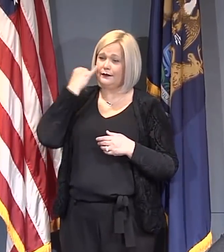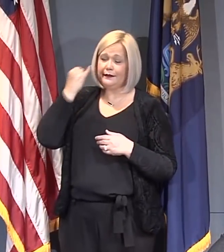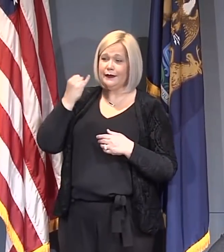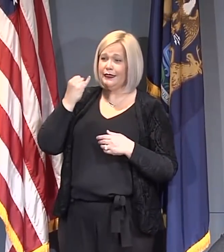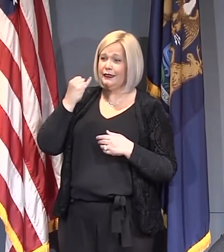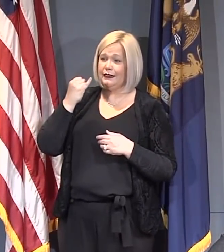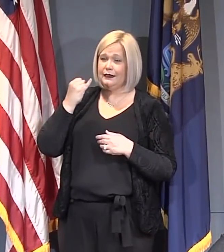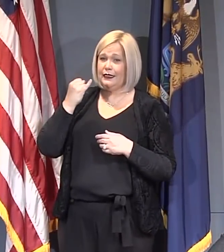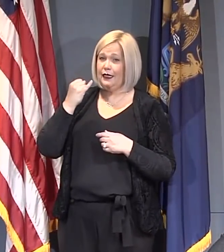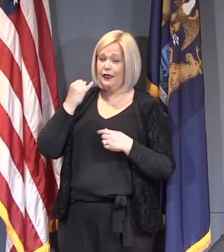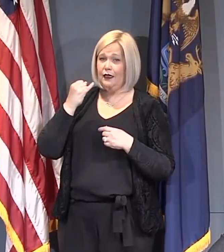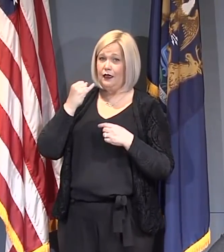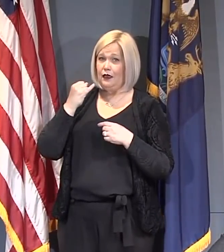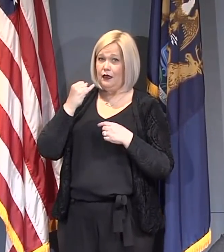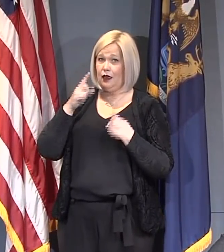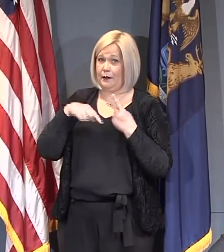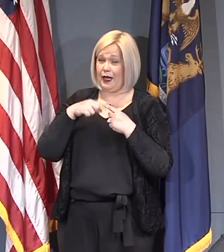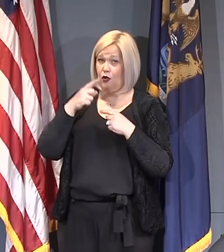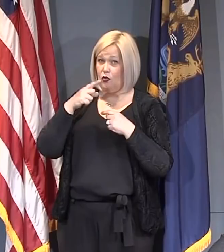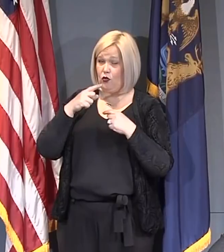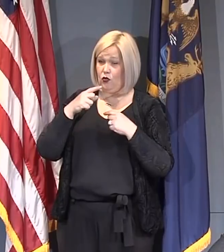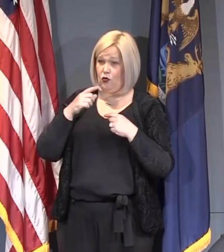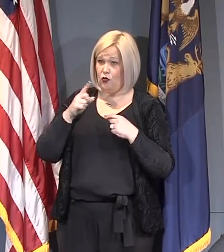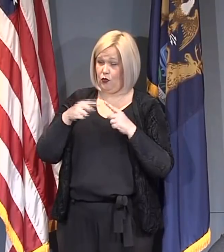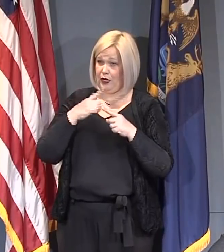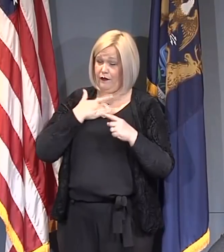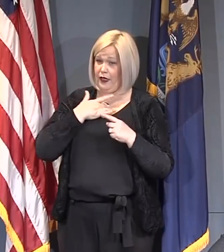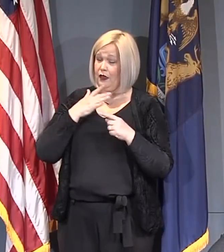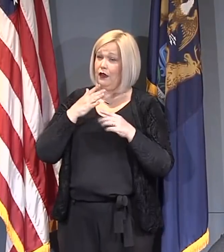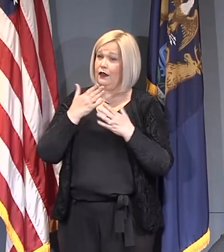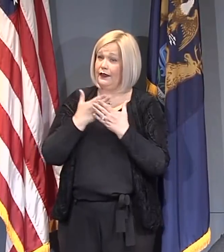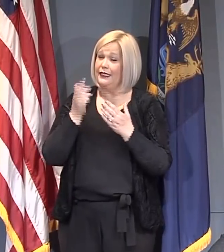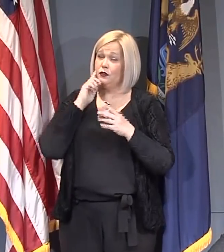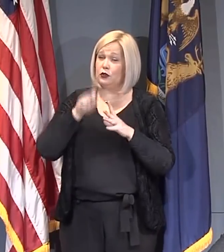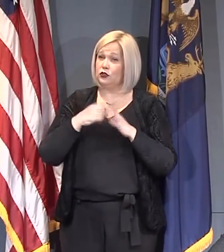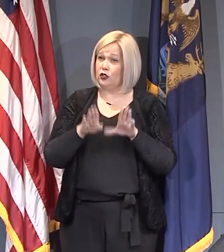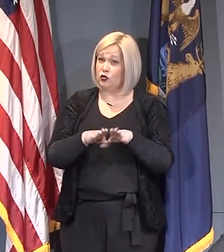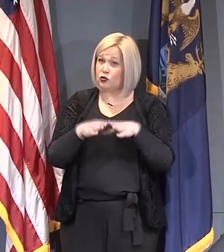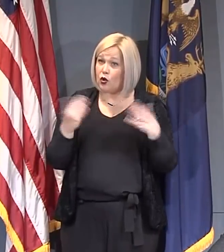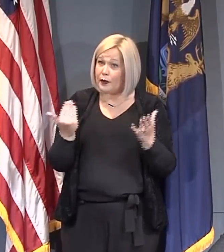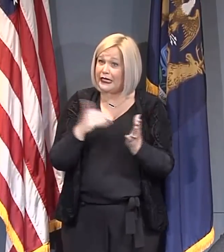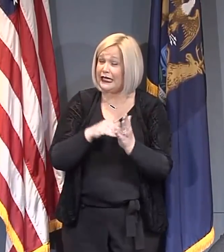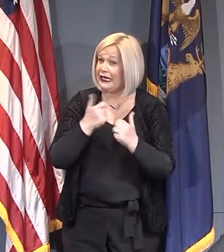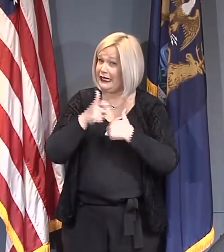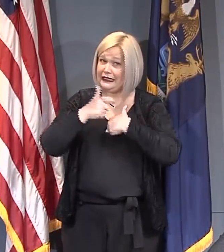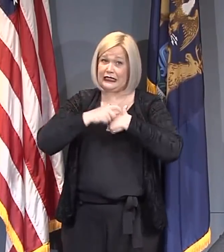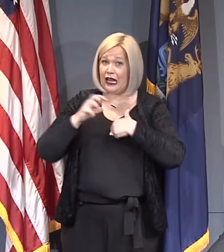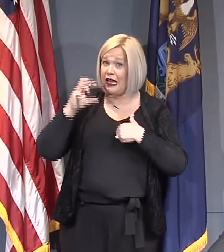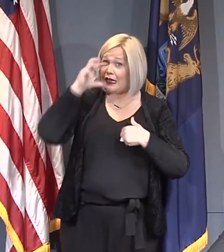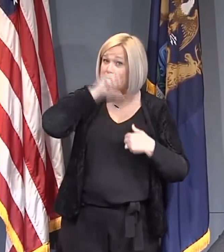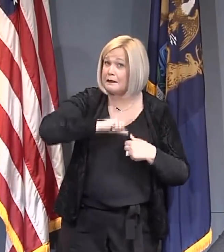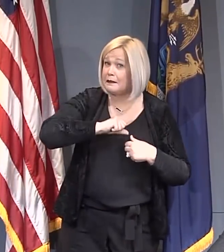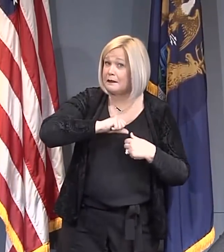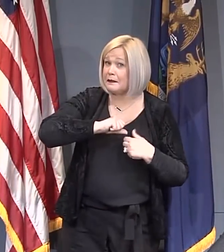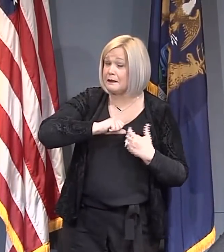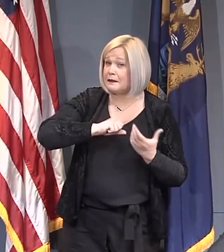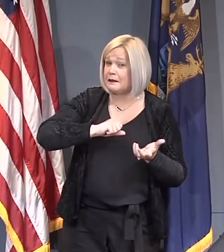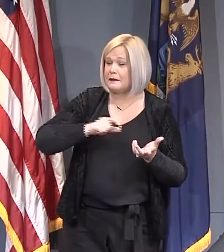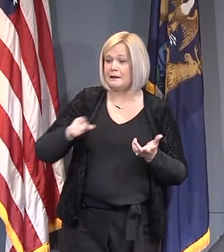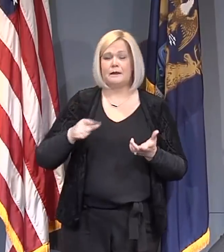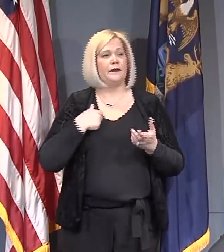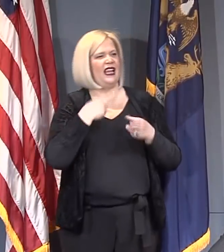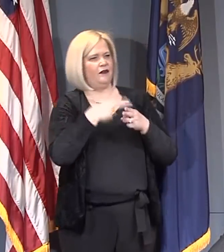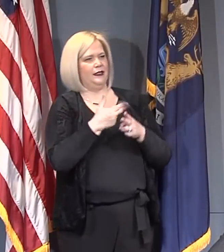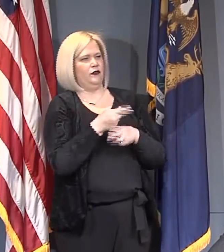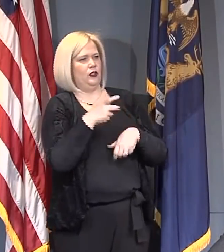timetable that things may start reopening or going back to normal? So, as I've said a few